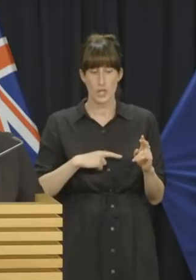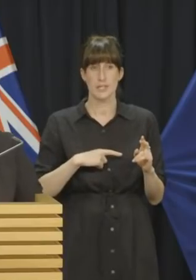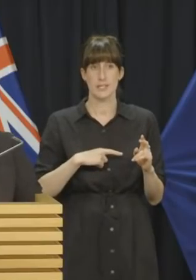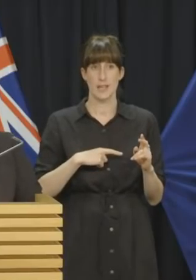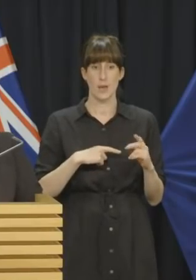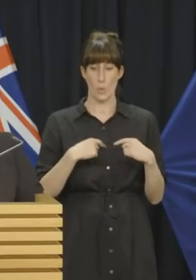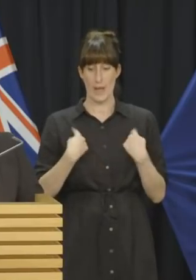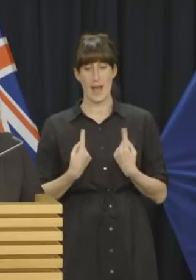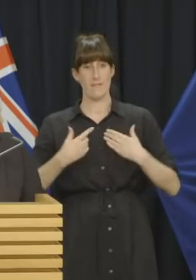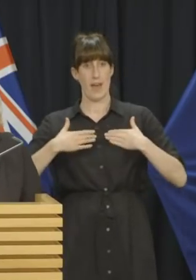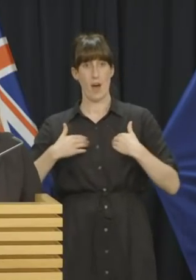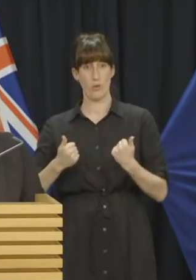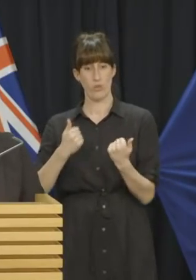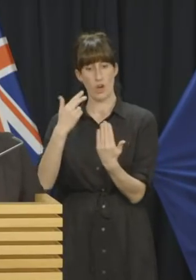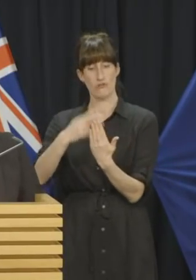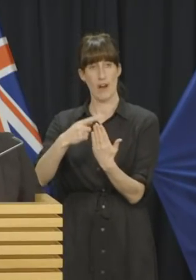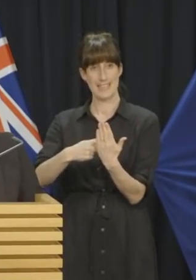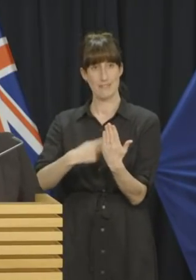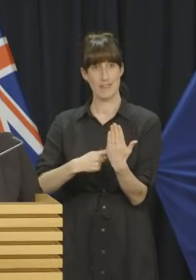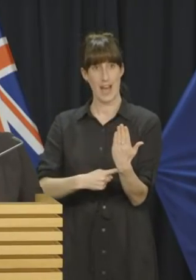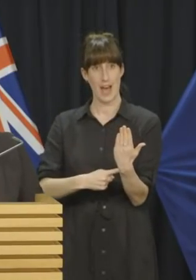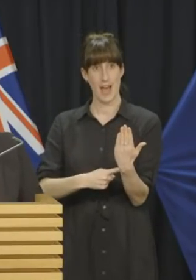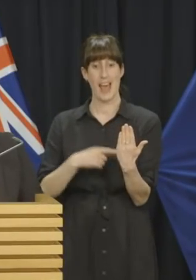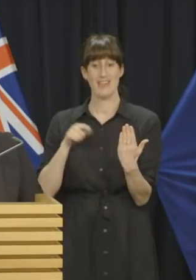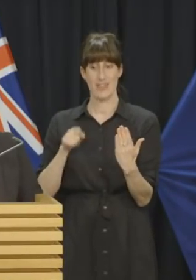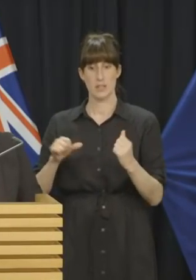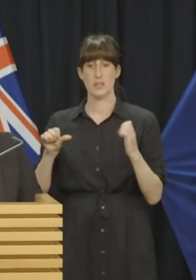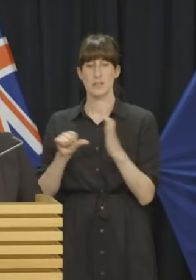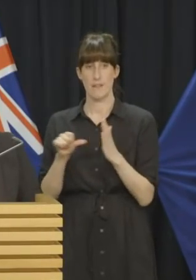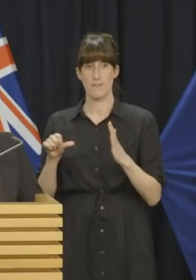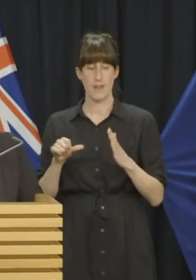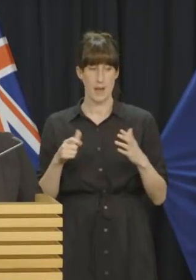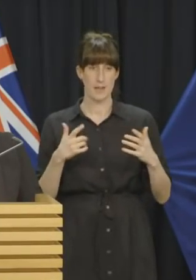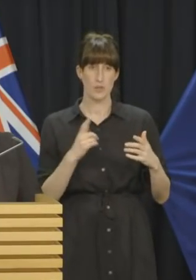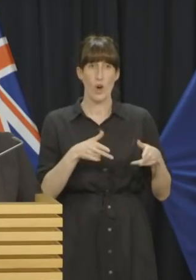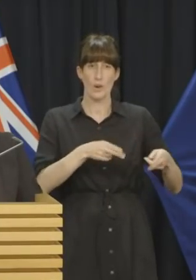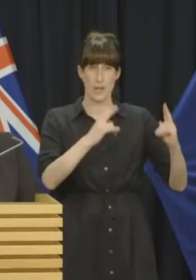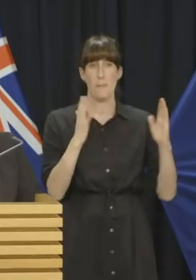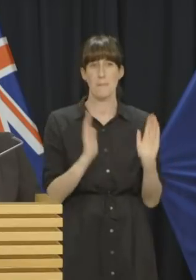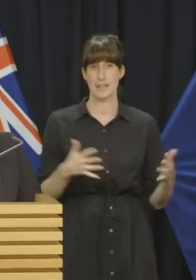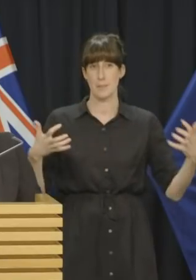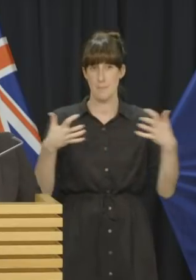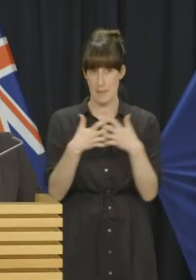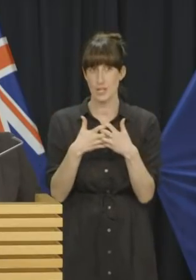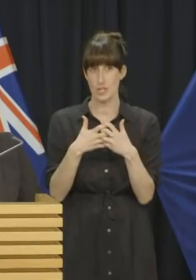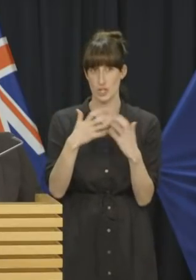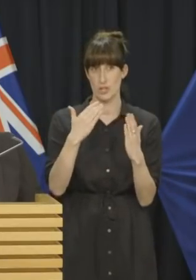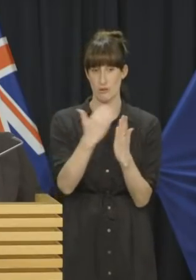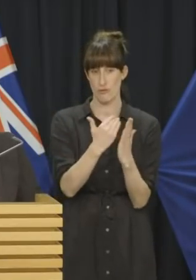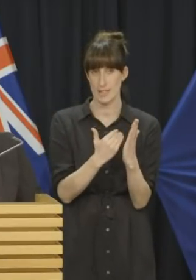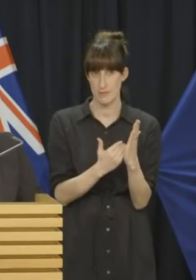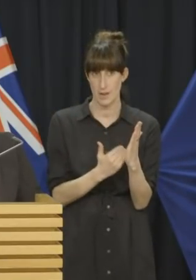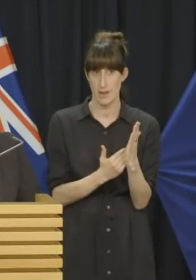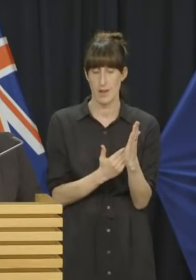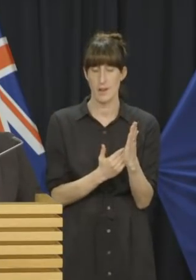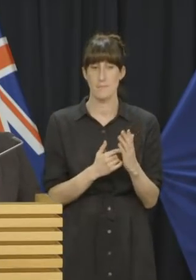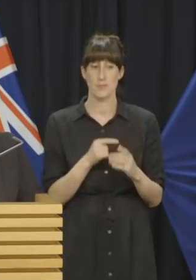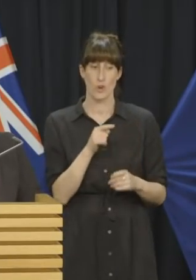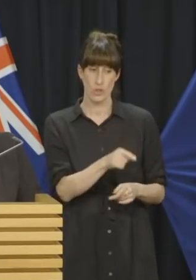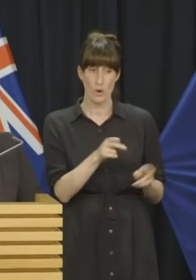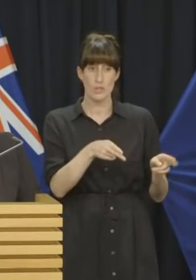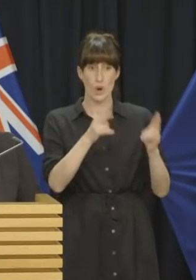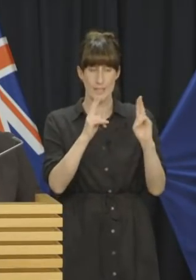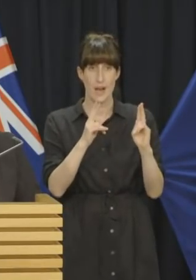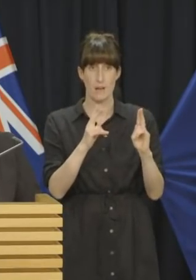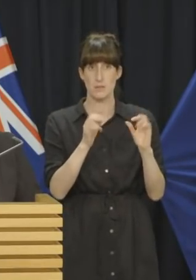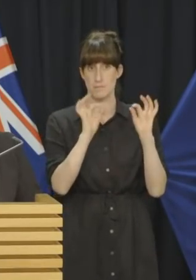that health have set around what constitutes a safe managed isolation facility, these are the facilities that are